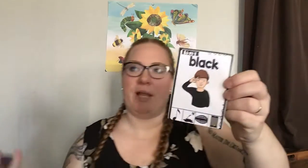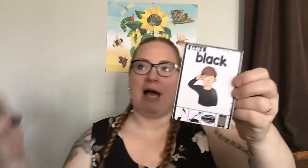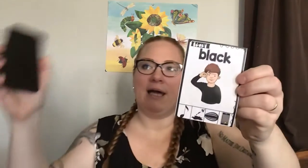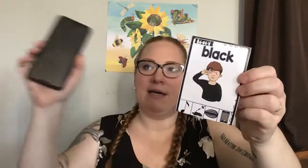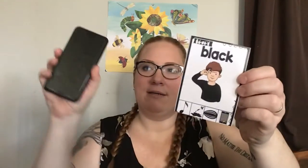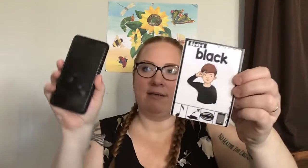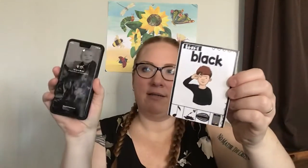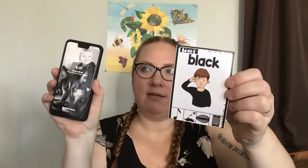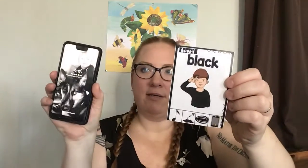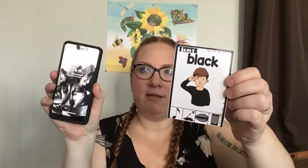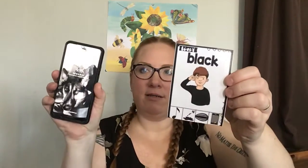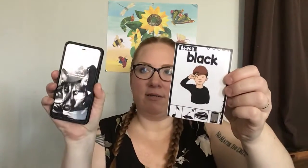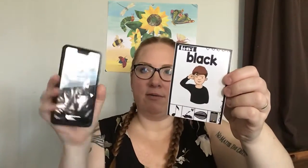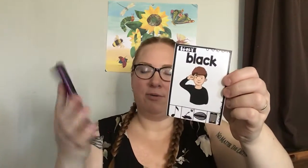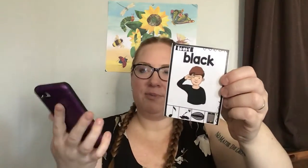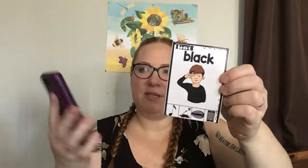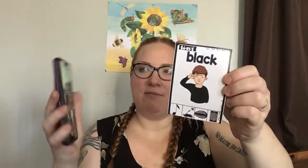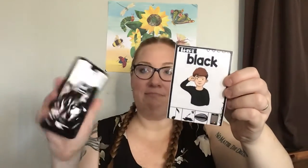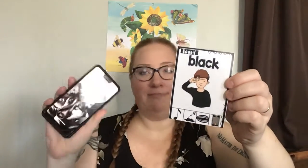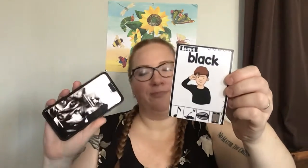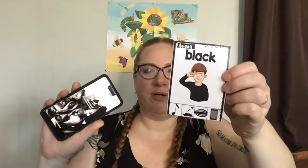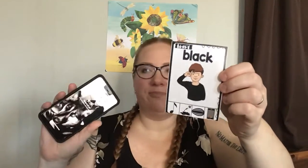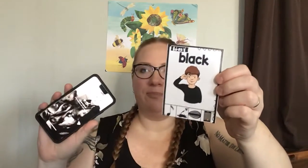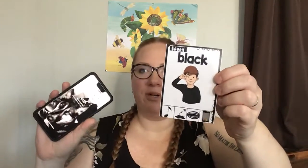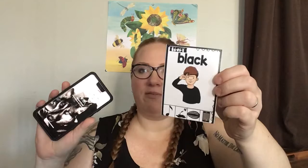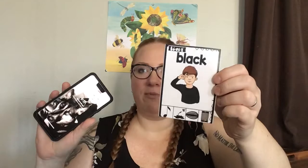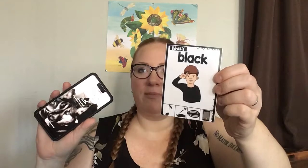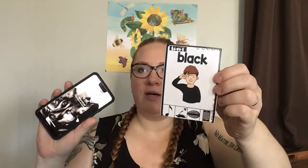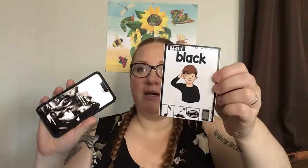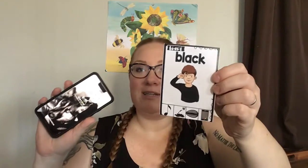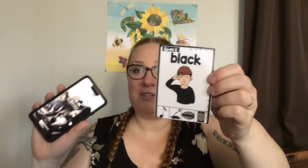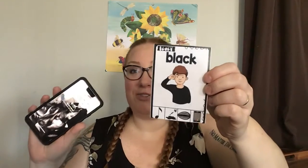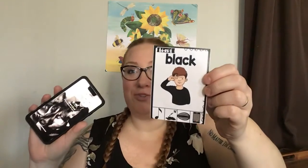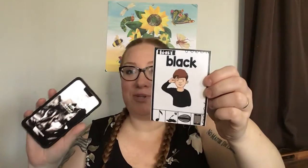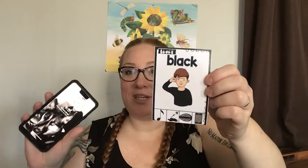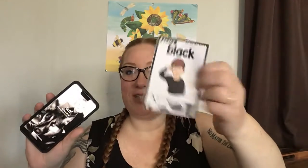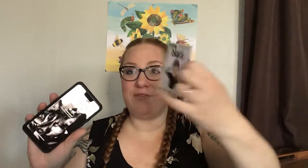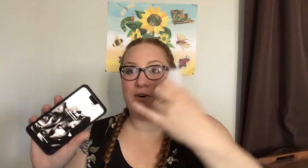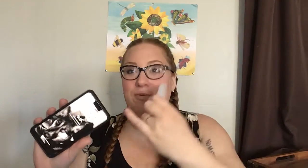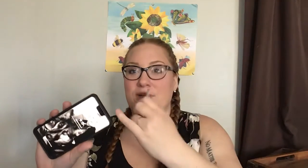black. Oops. Well, whatever. Teacher Julian's phone